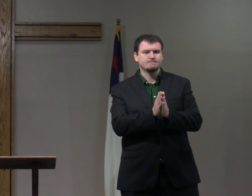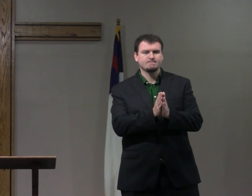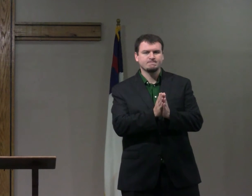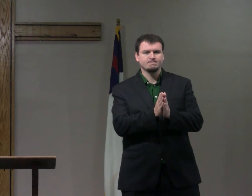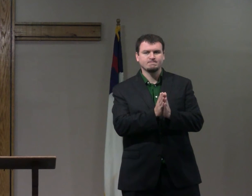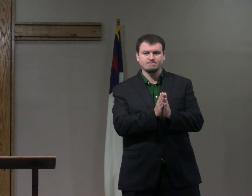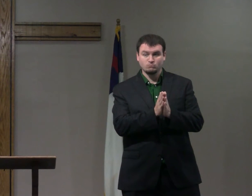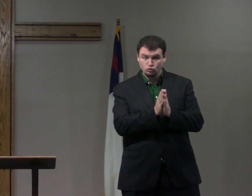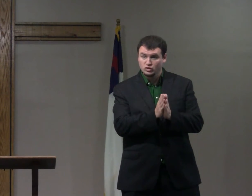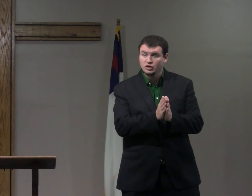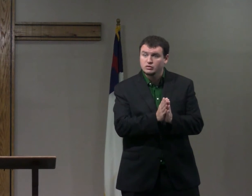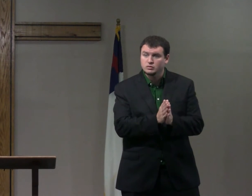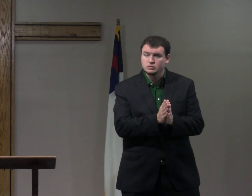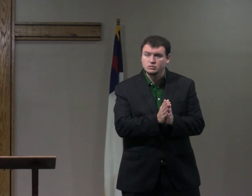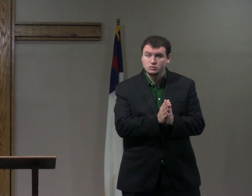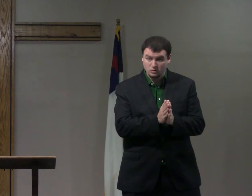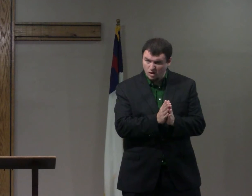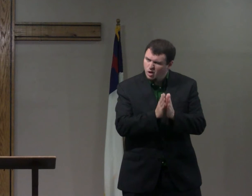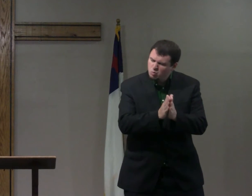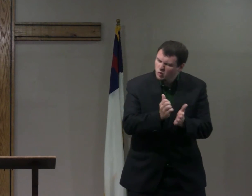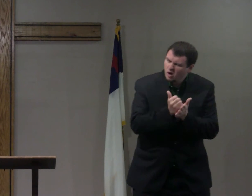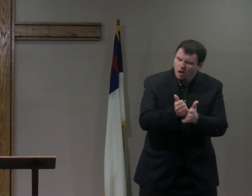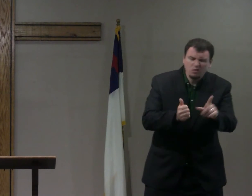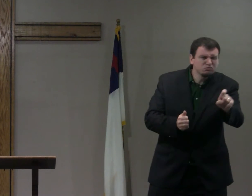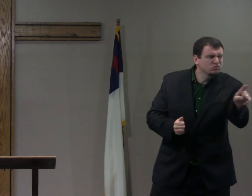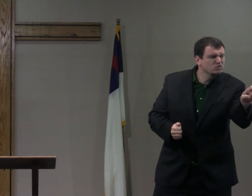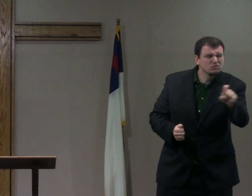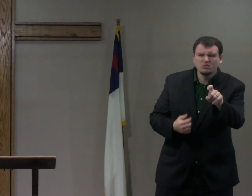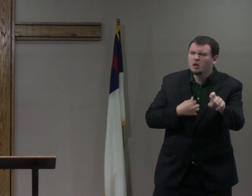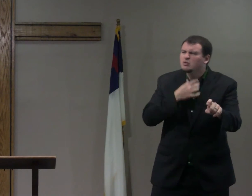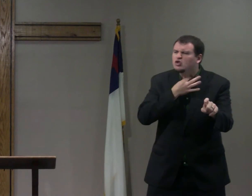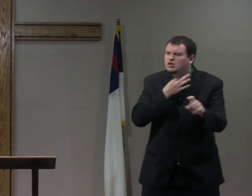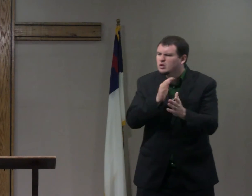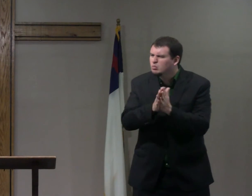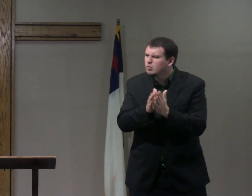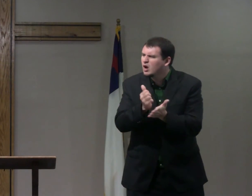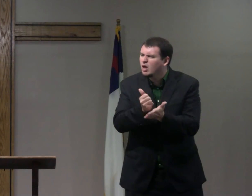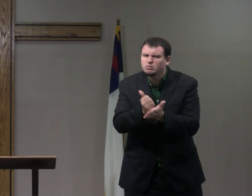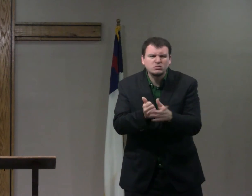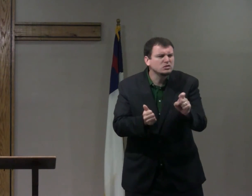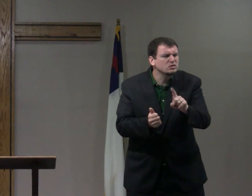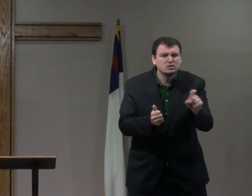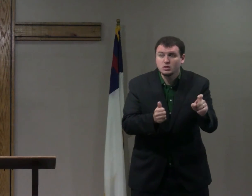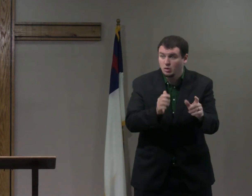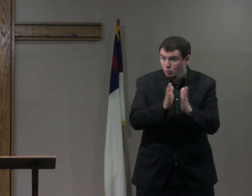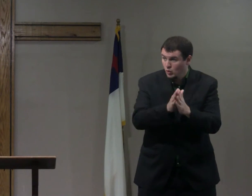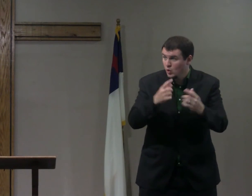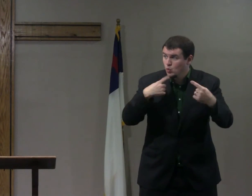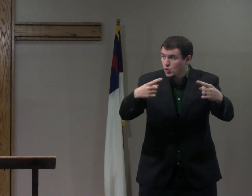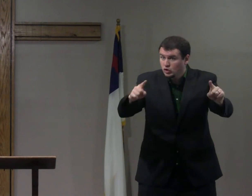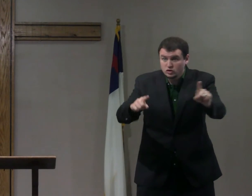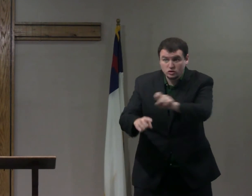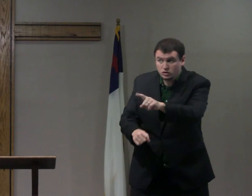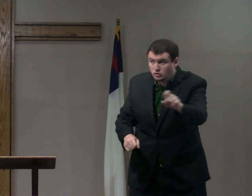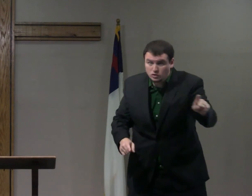Pray. Prayer. We need to pray. Does prayer help? Do you think that prayer